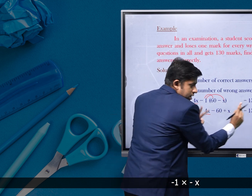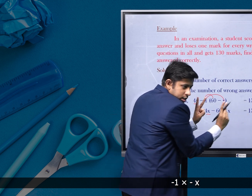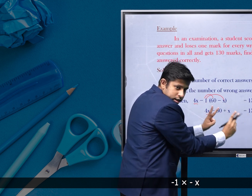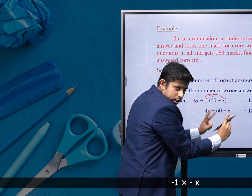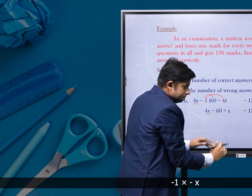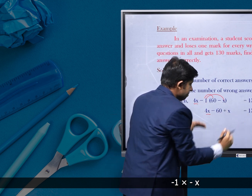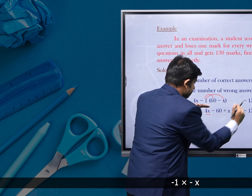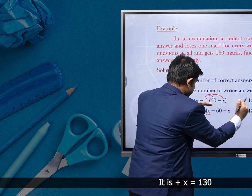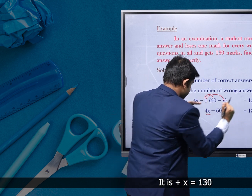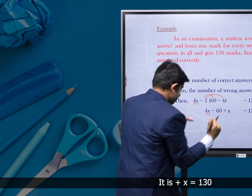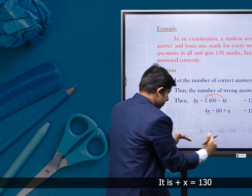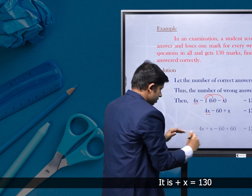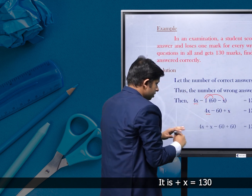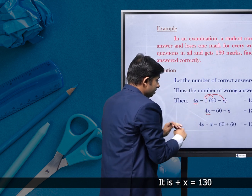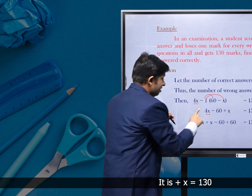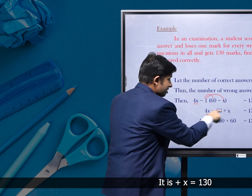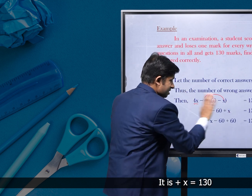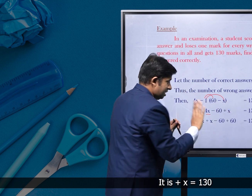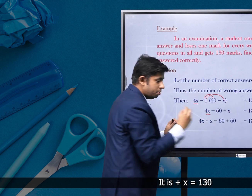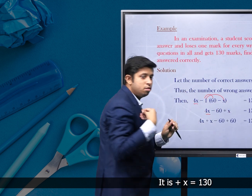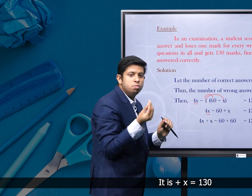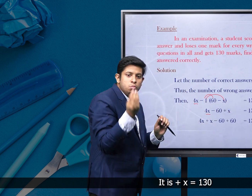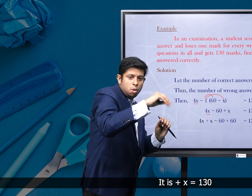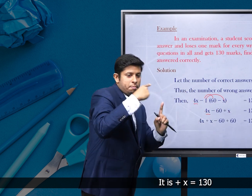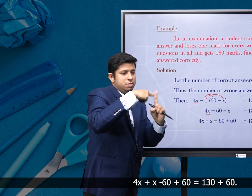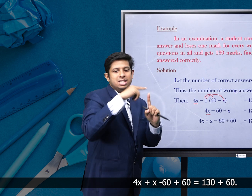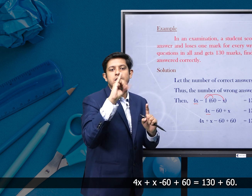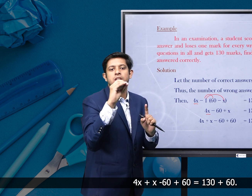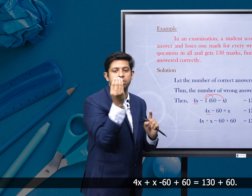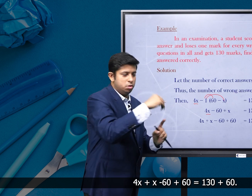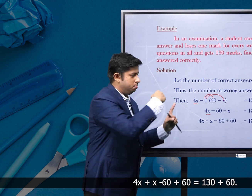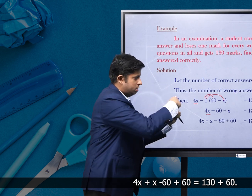x, which is plus x, is equals to 130. 4x plus